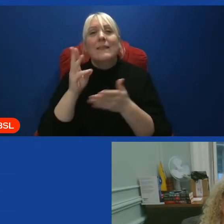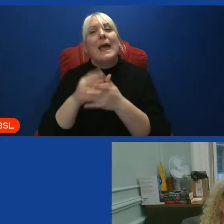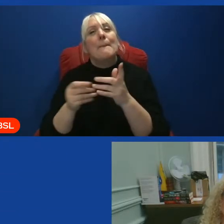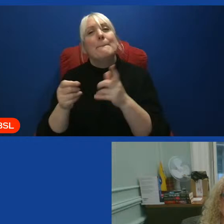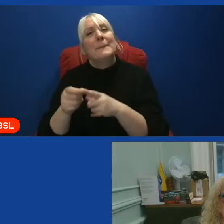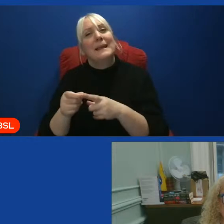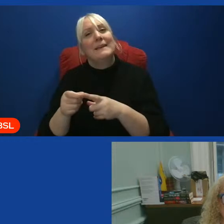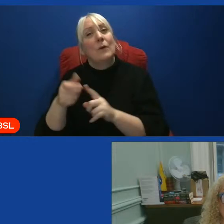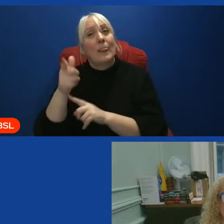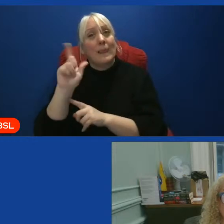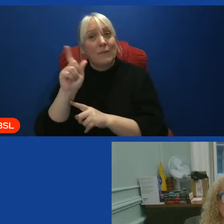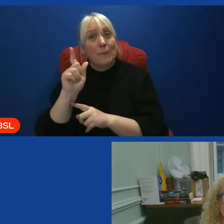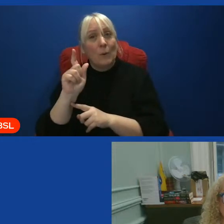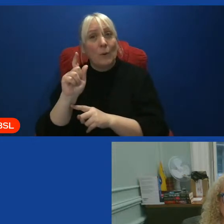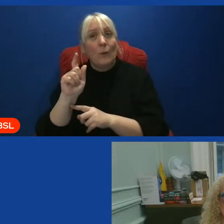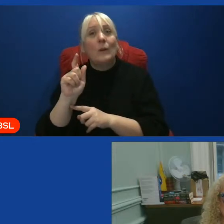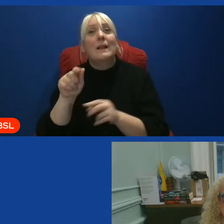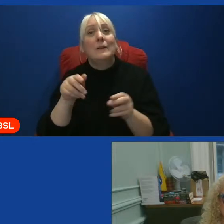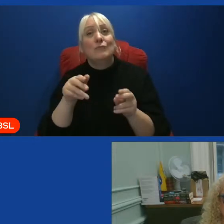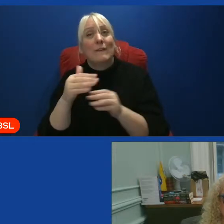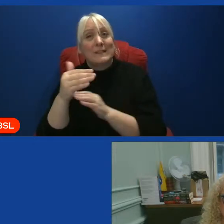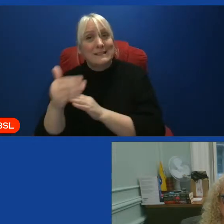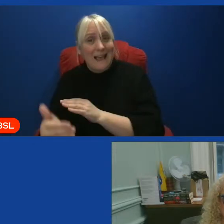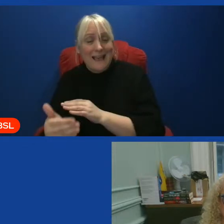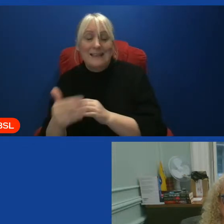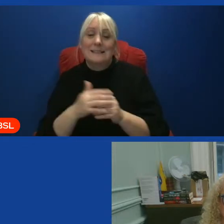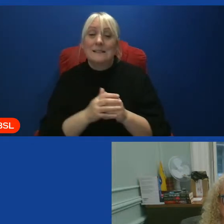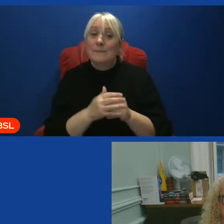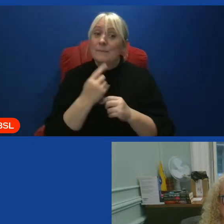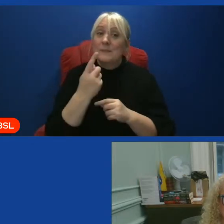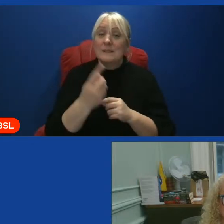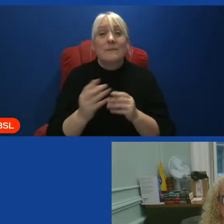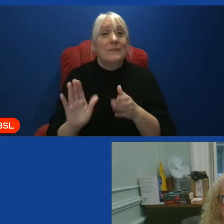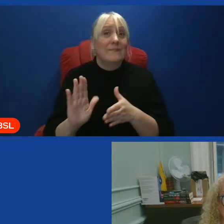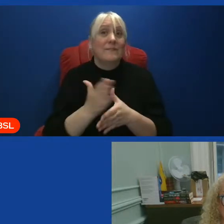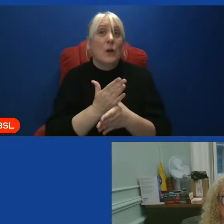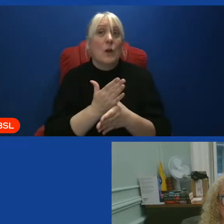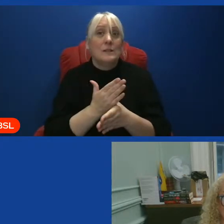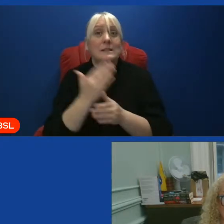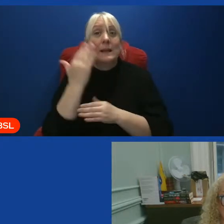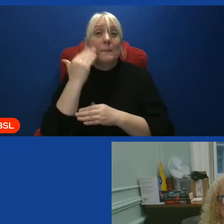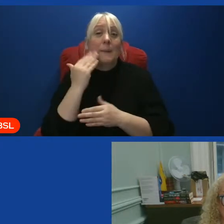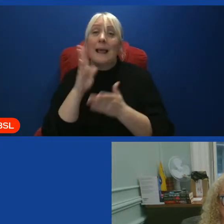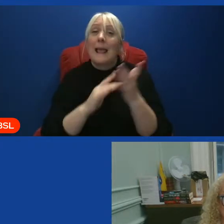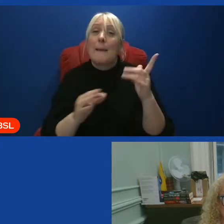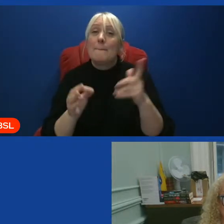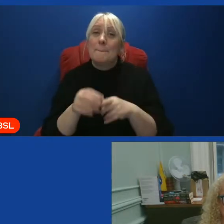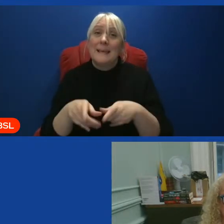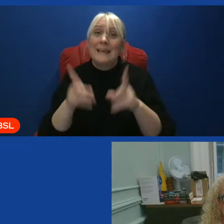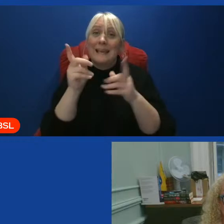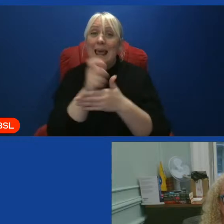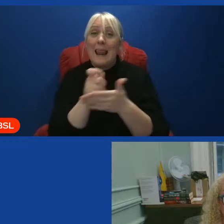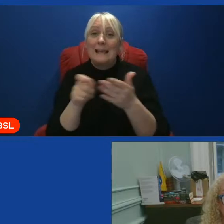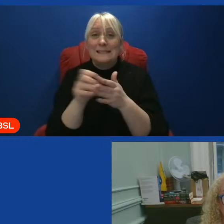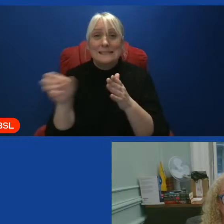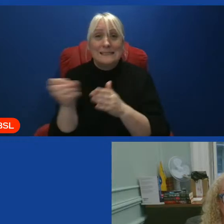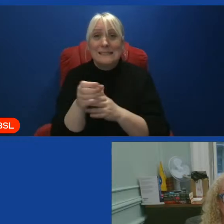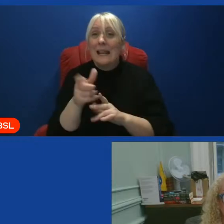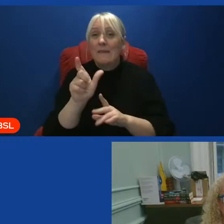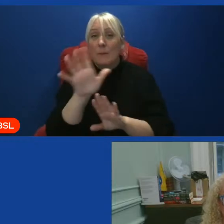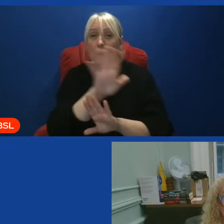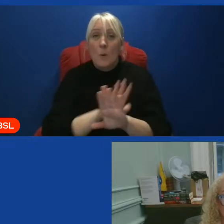actually my MP. And Kim is the first Black MP elected in Liverpool in